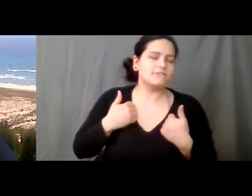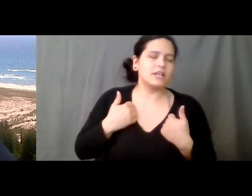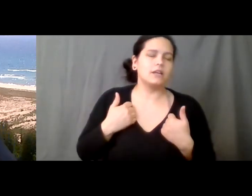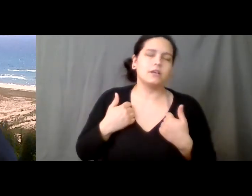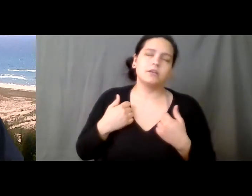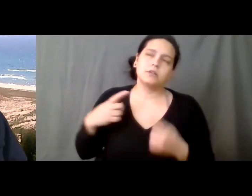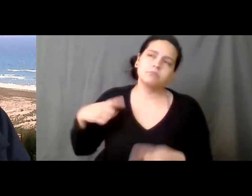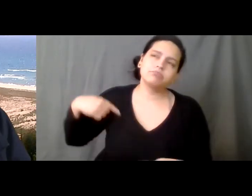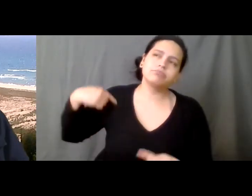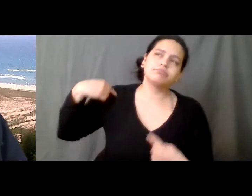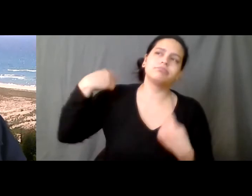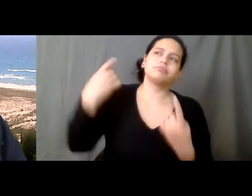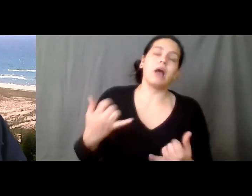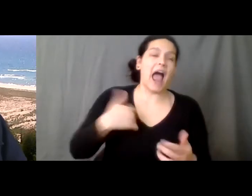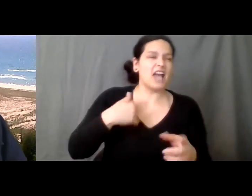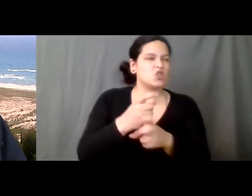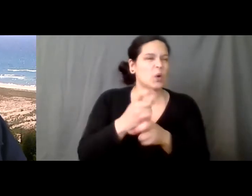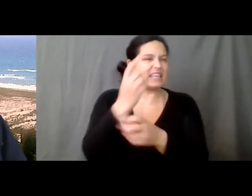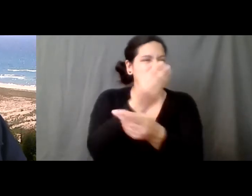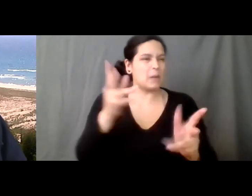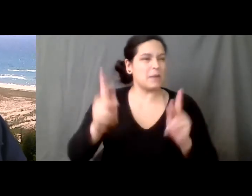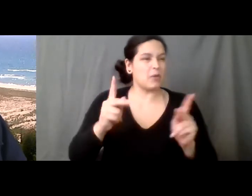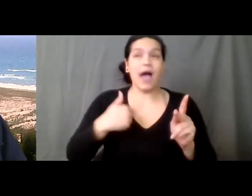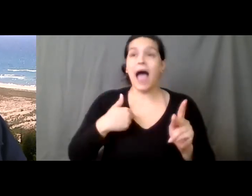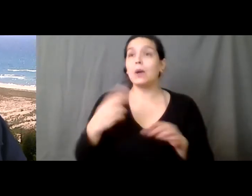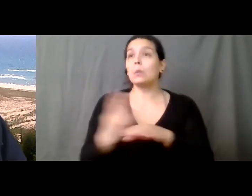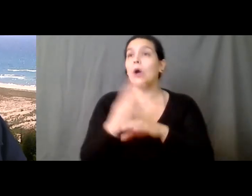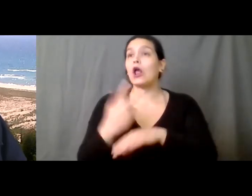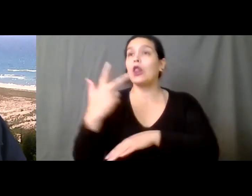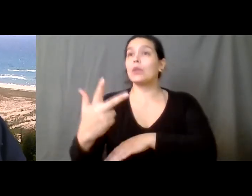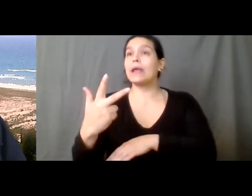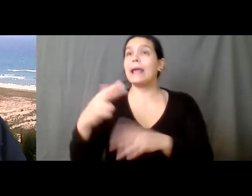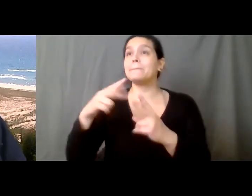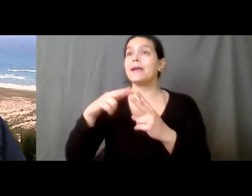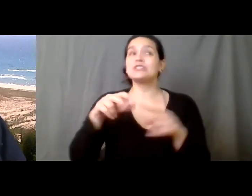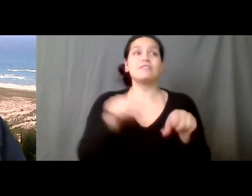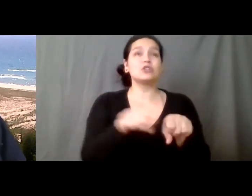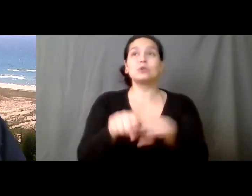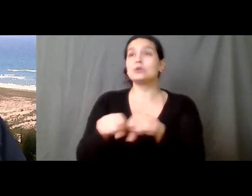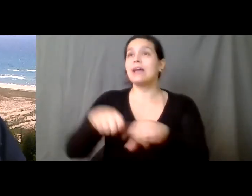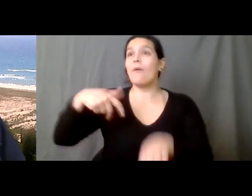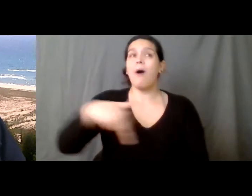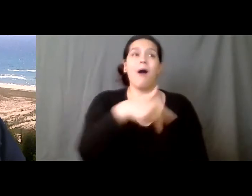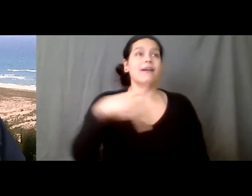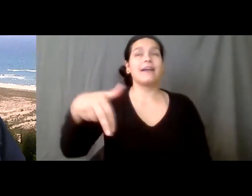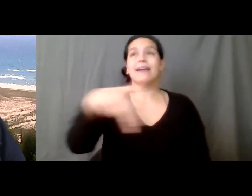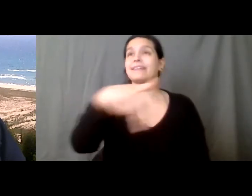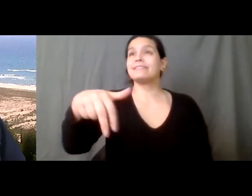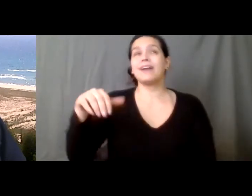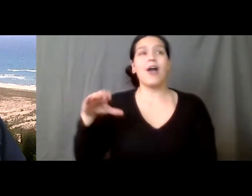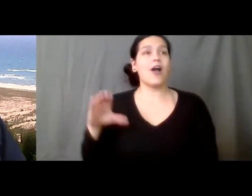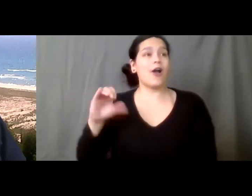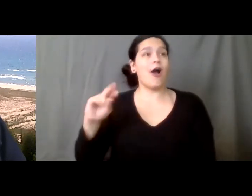I jokingly tell people I wore three pairs of shoes out walking in the halls of Congress in Washington, D.C.,